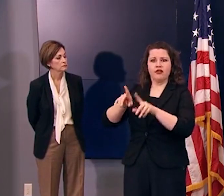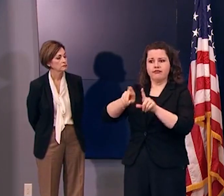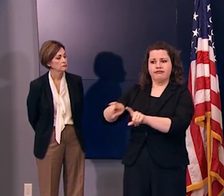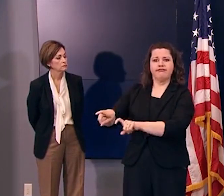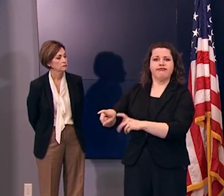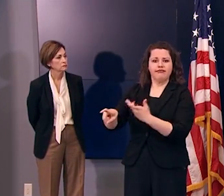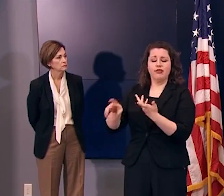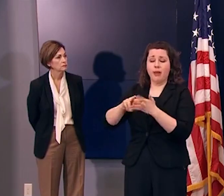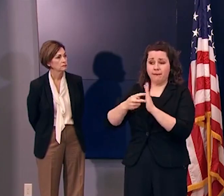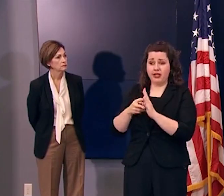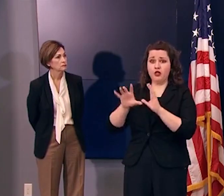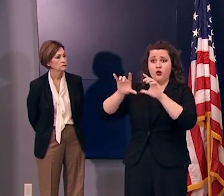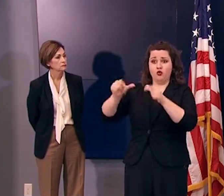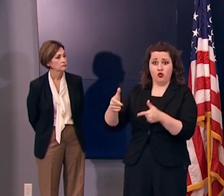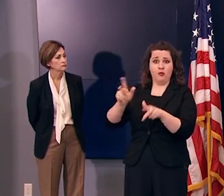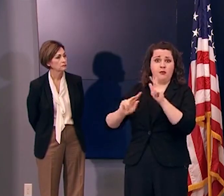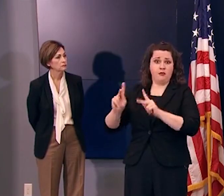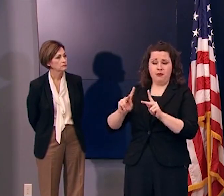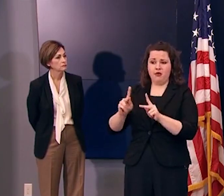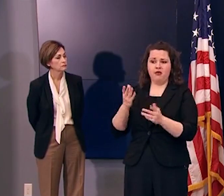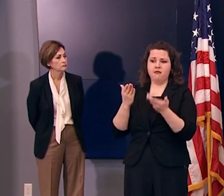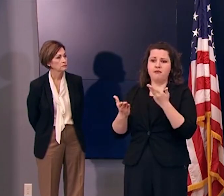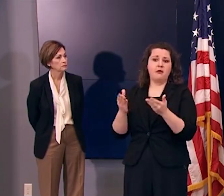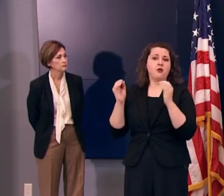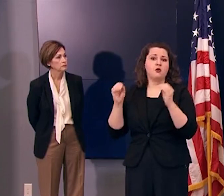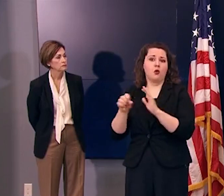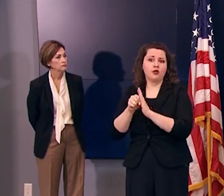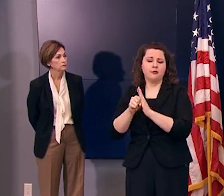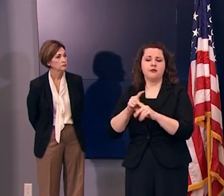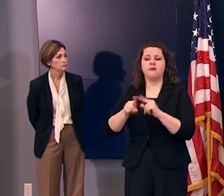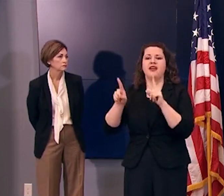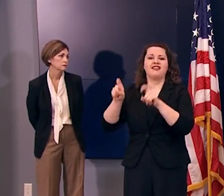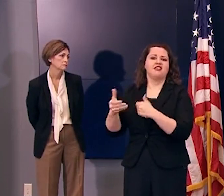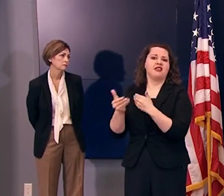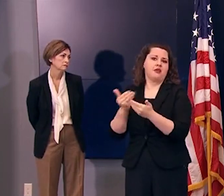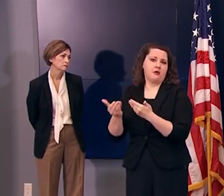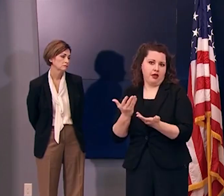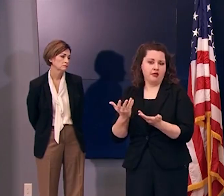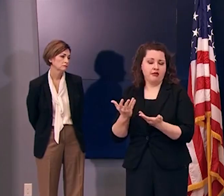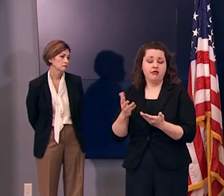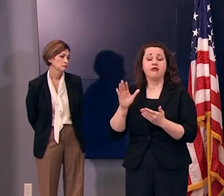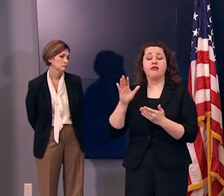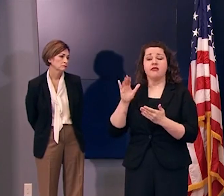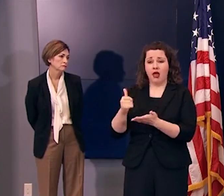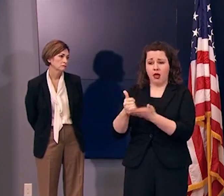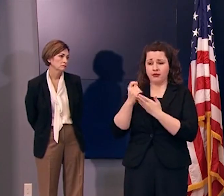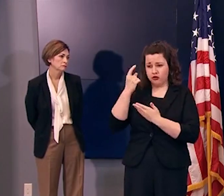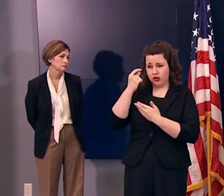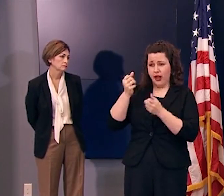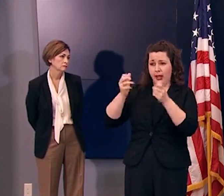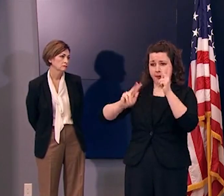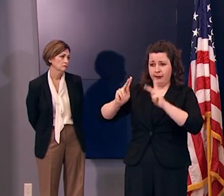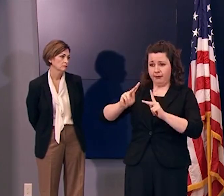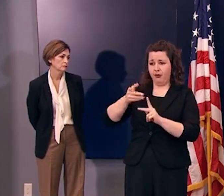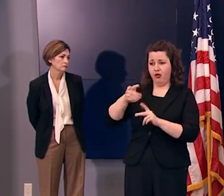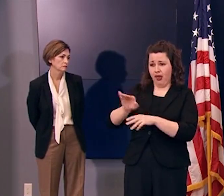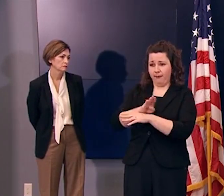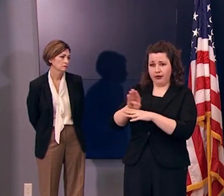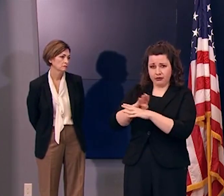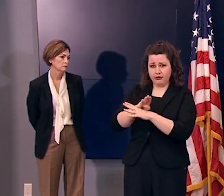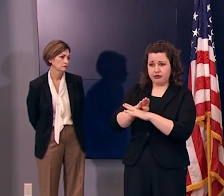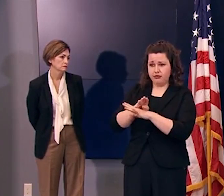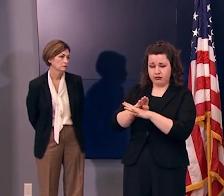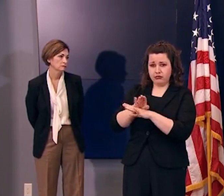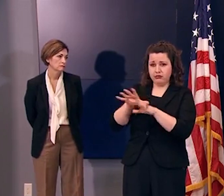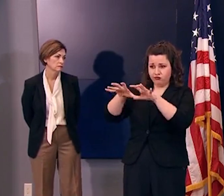means testing a group of people that might not even have any symptoms. This helps us understand how many people at a business or